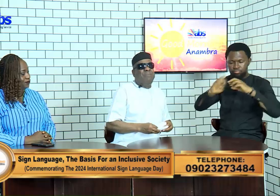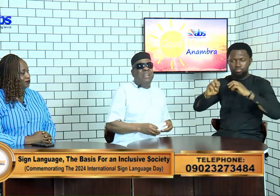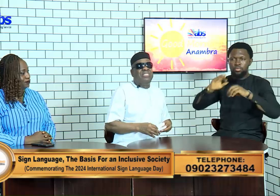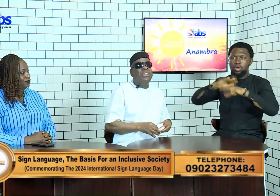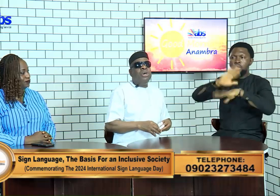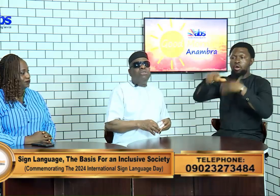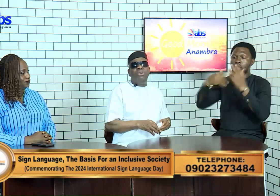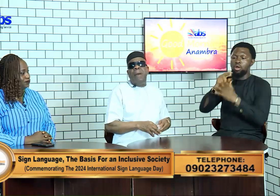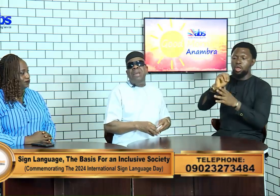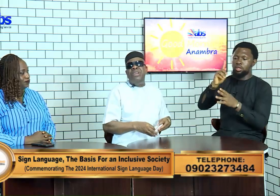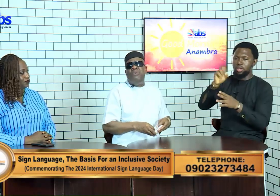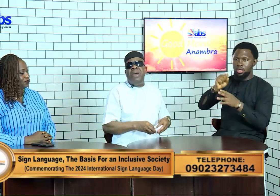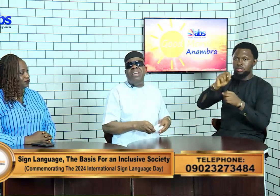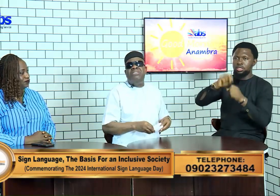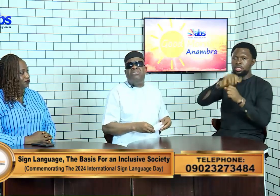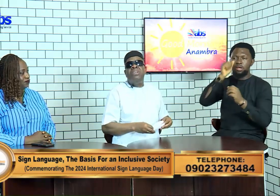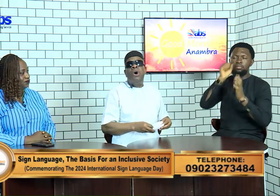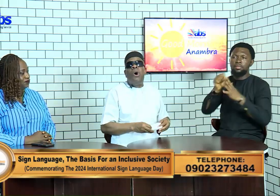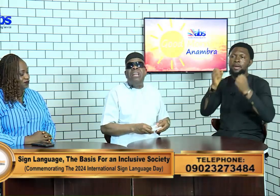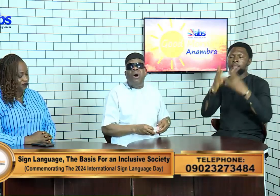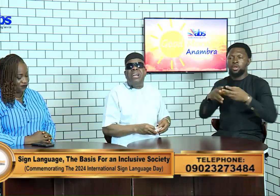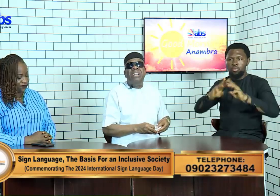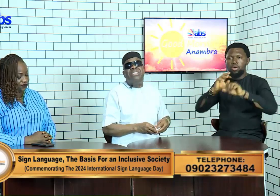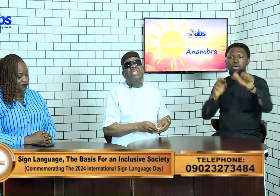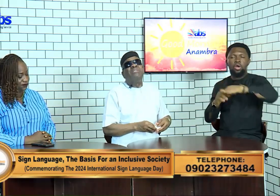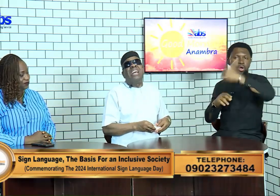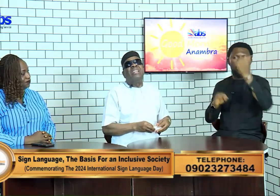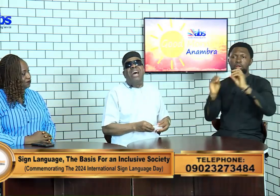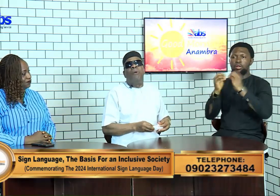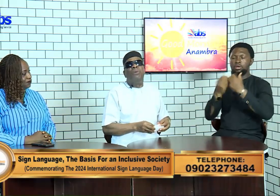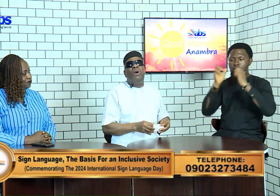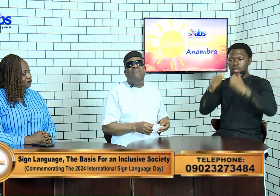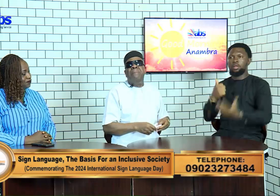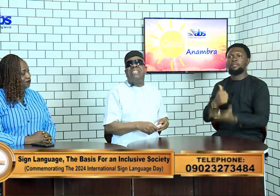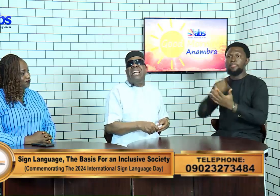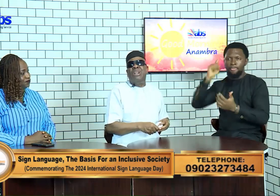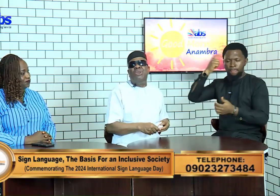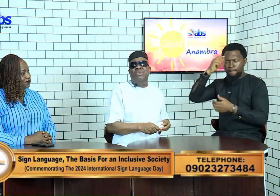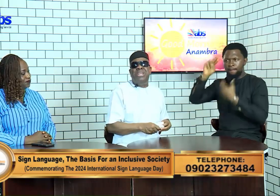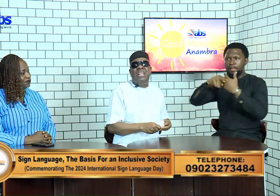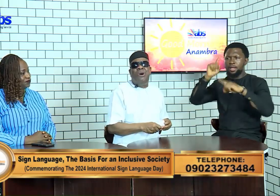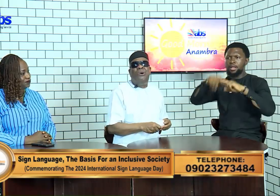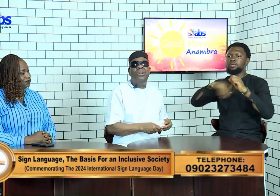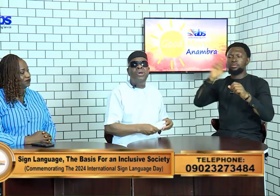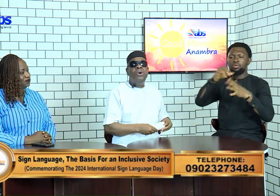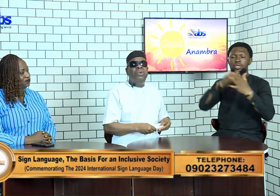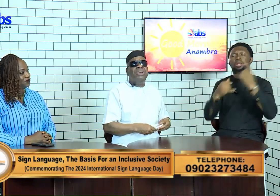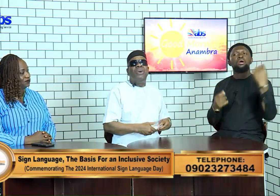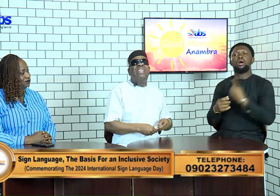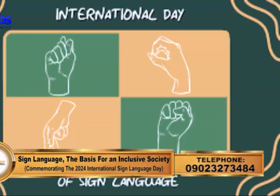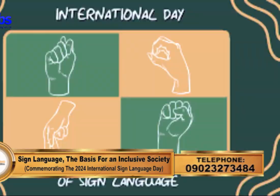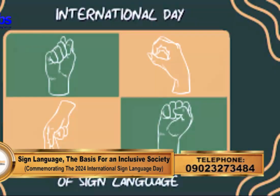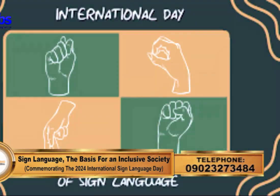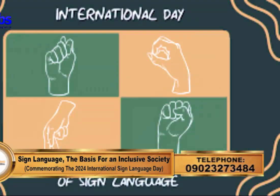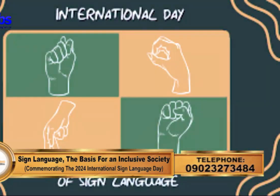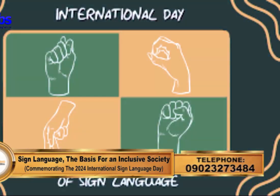in Anambra State. So there are many ways other organizations can help. Government cannot do it alone. We